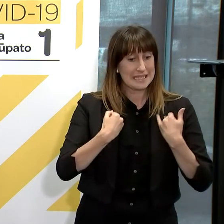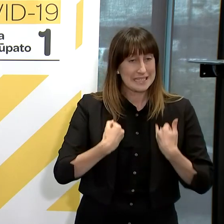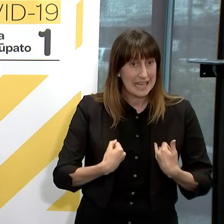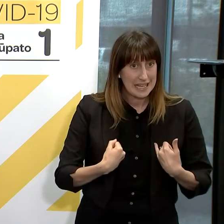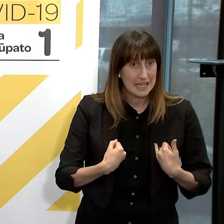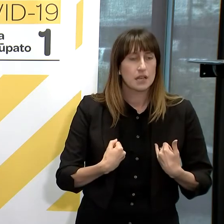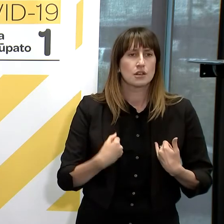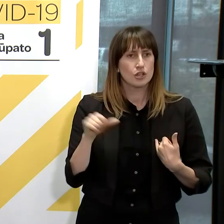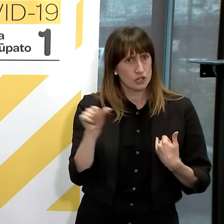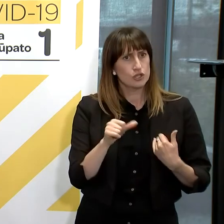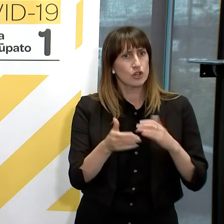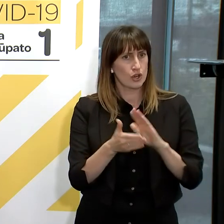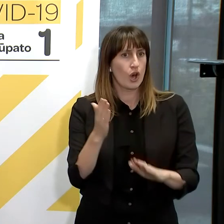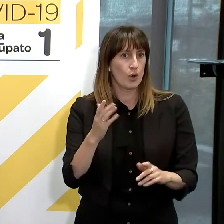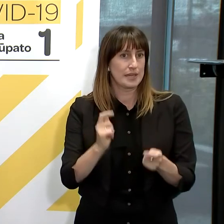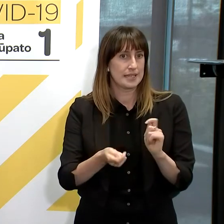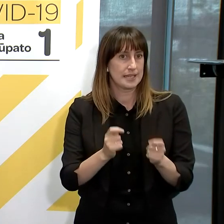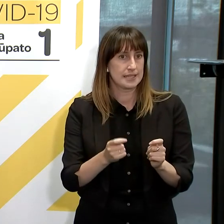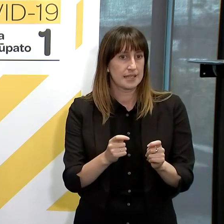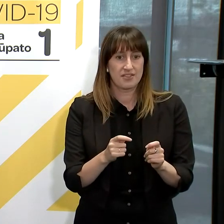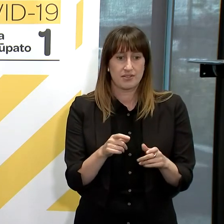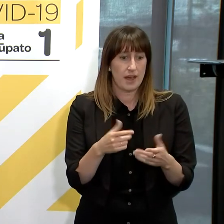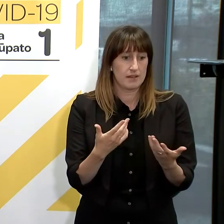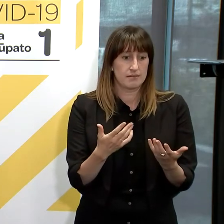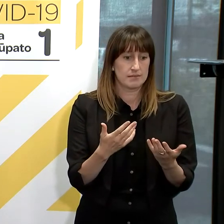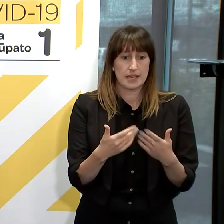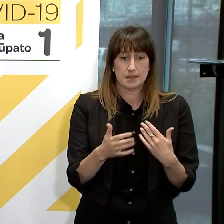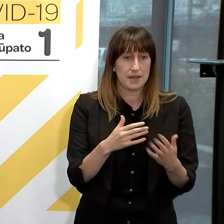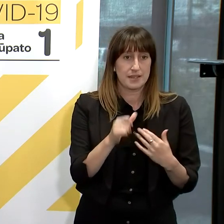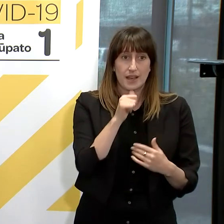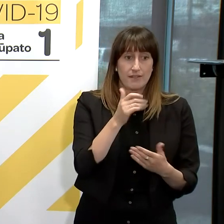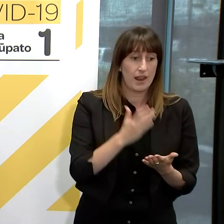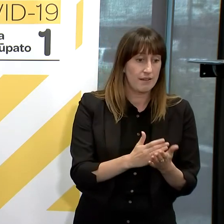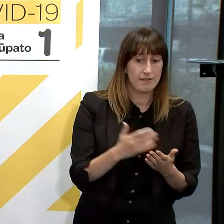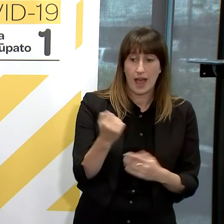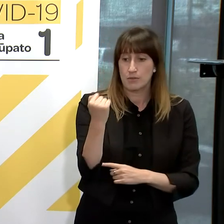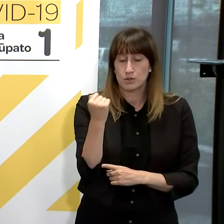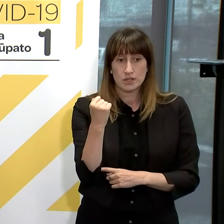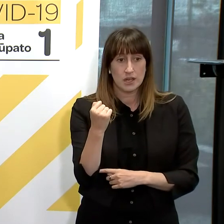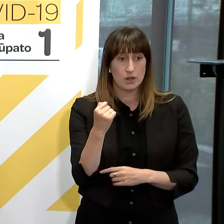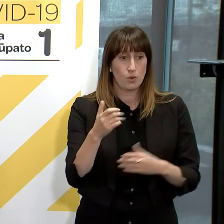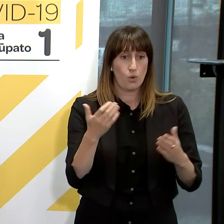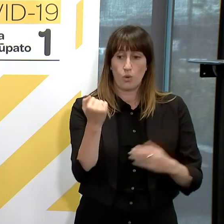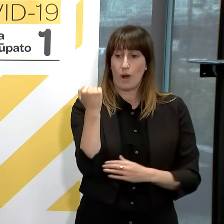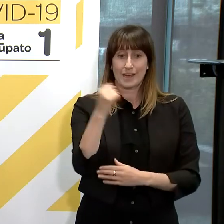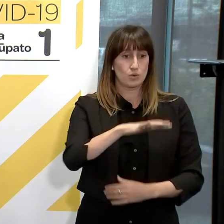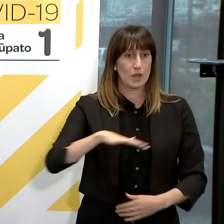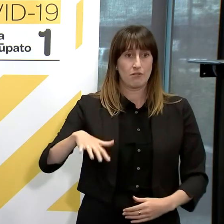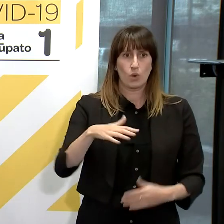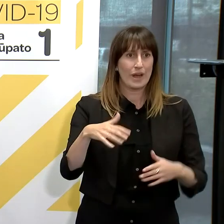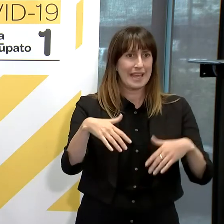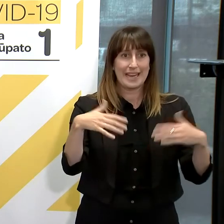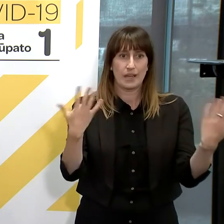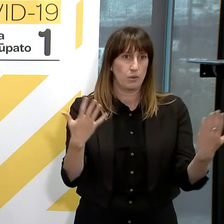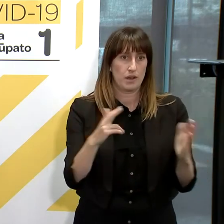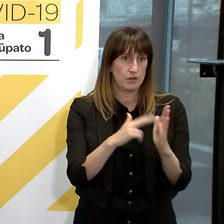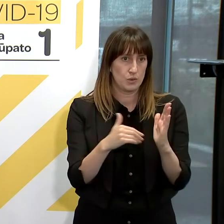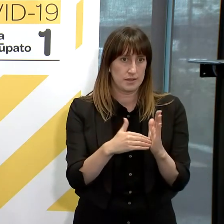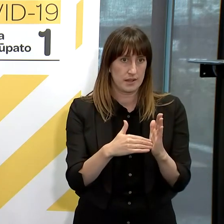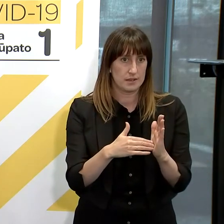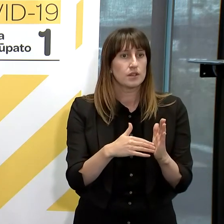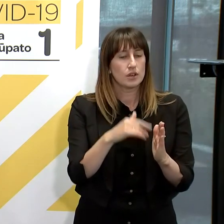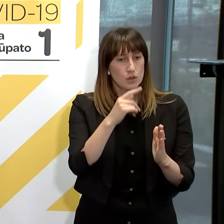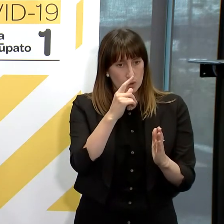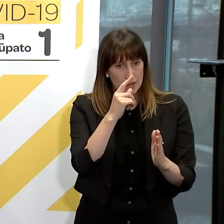applies to people in Hamilton, the wider Waikato, and indeed throughout New Zealand. People who are well do not